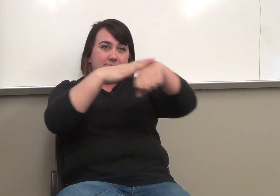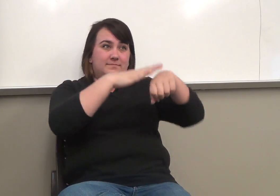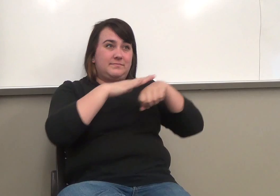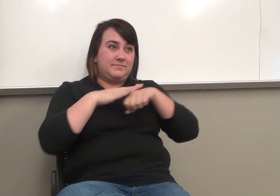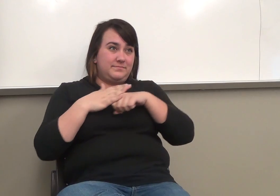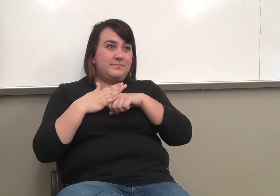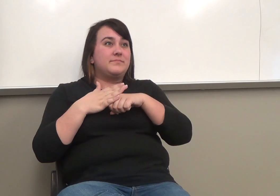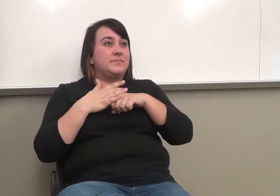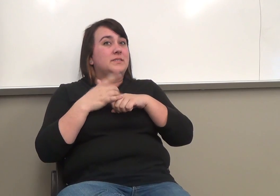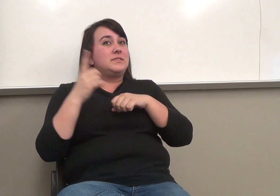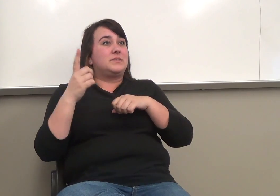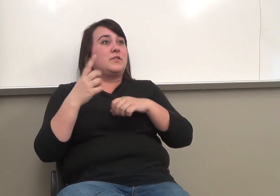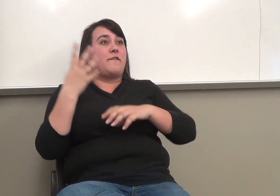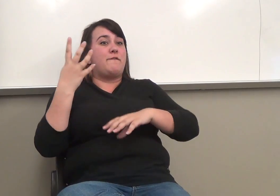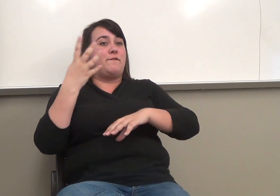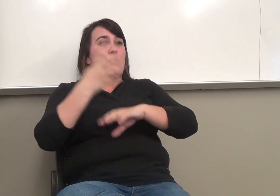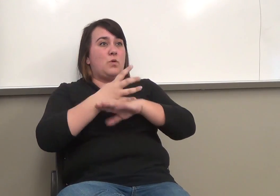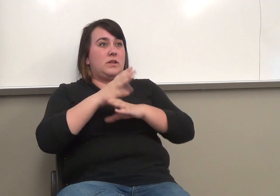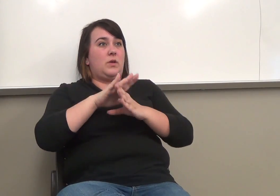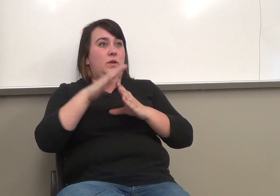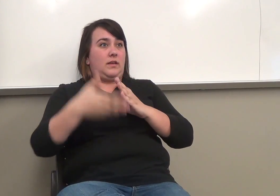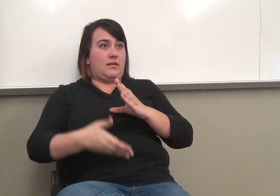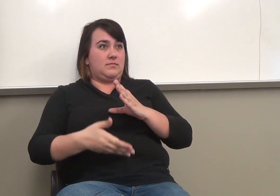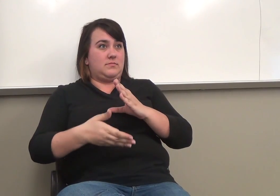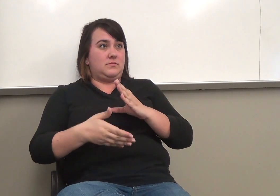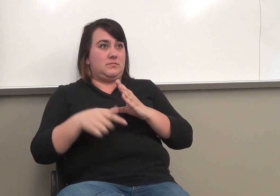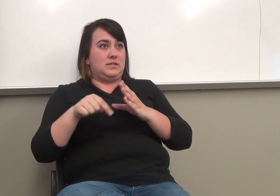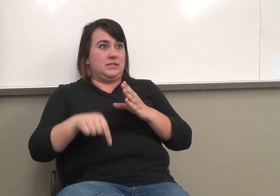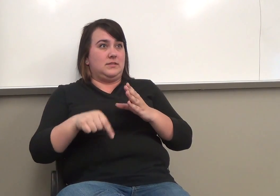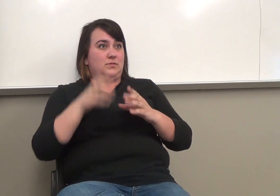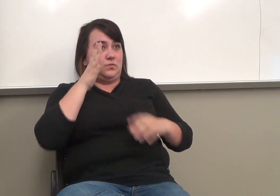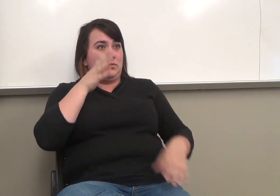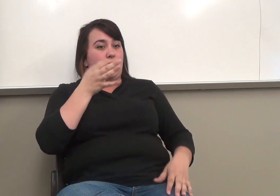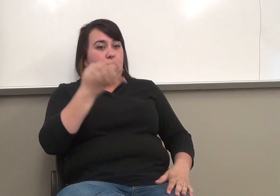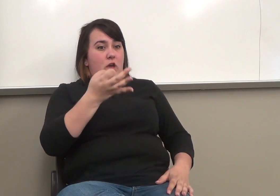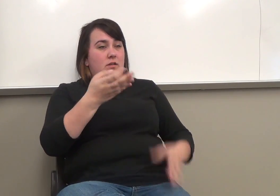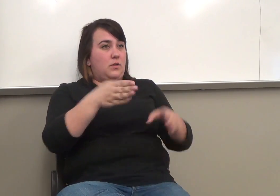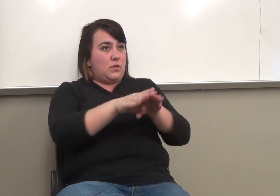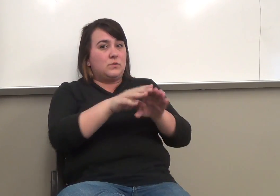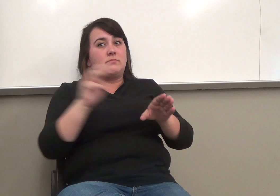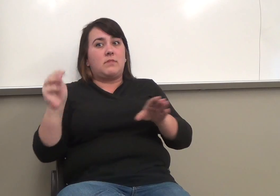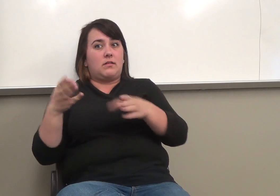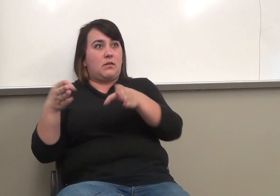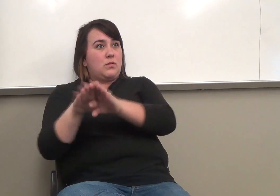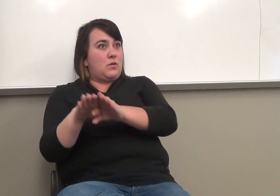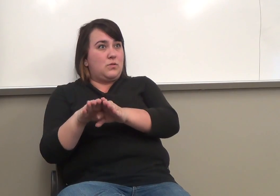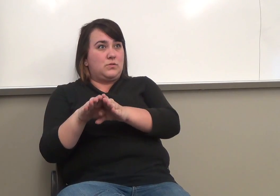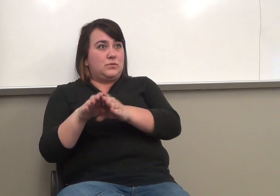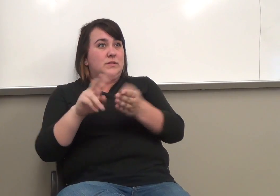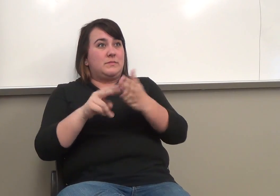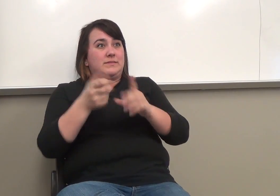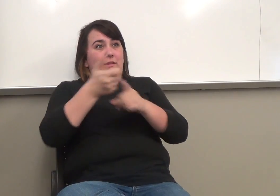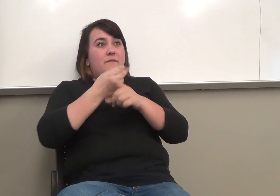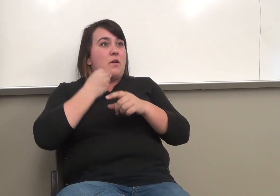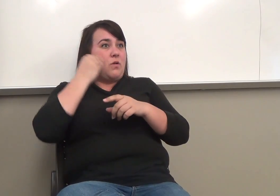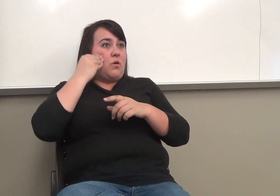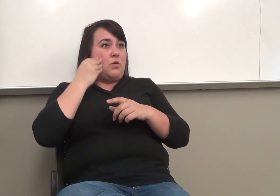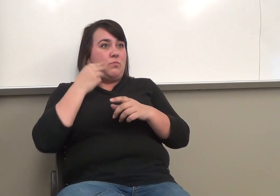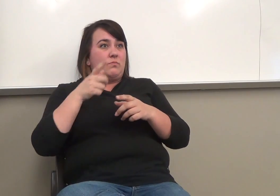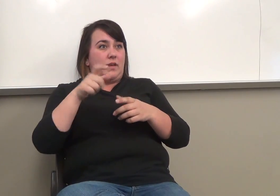this is a 4-day weekend coming up. Friday, Saturday, Sunday, Monday. The school's closed, so if you have, it doesn't affect